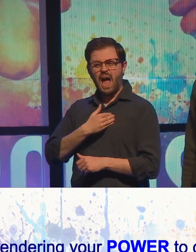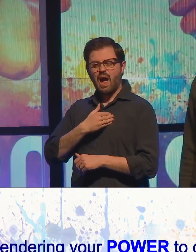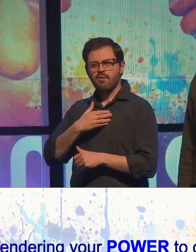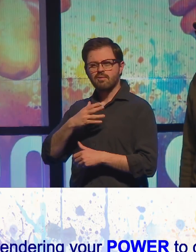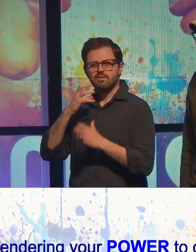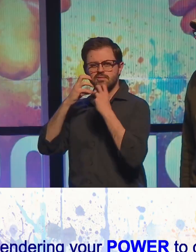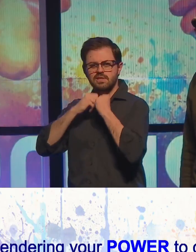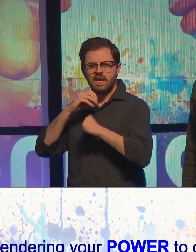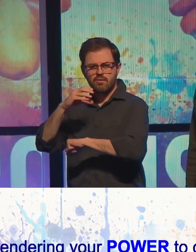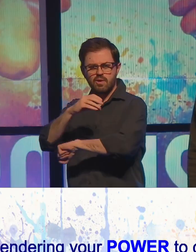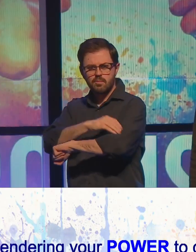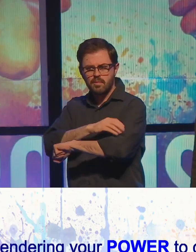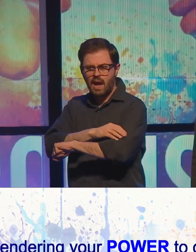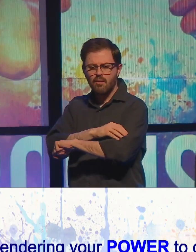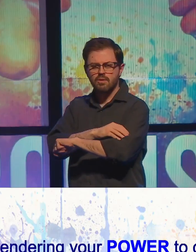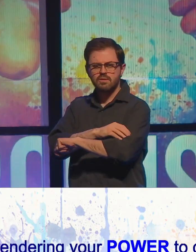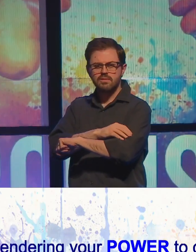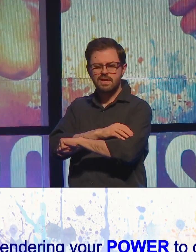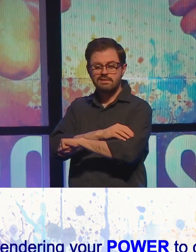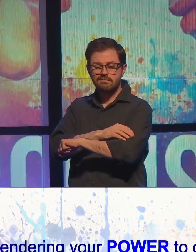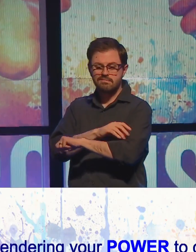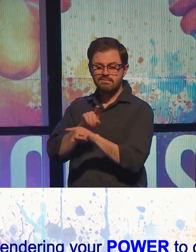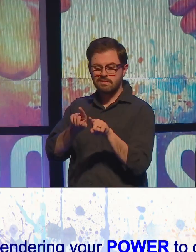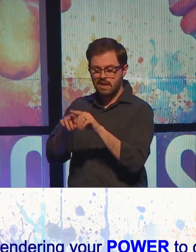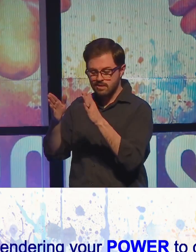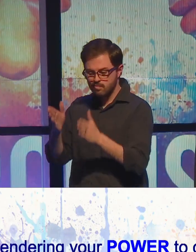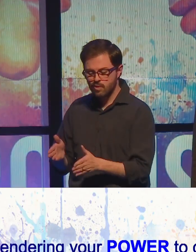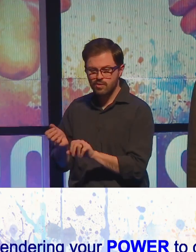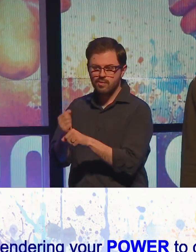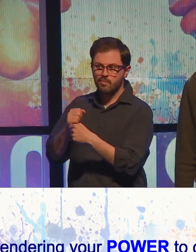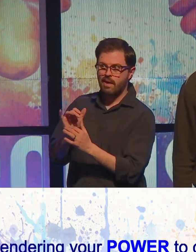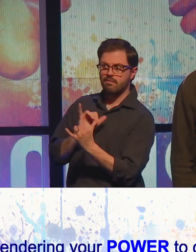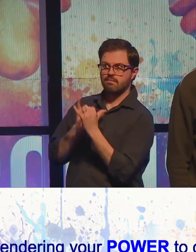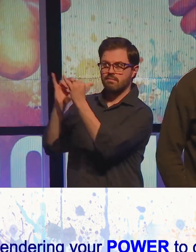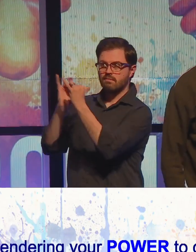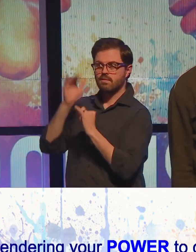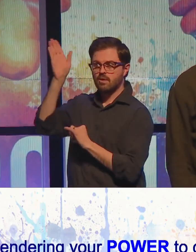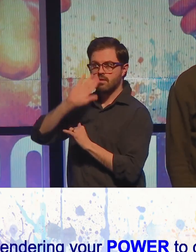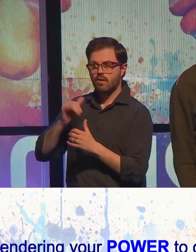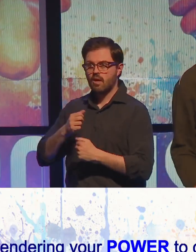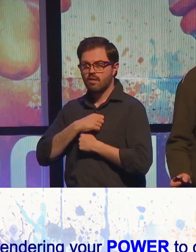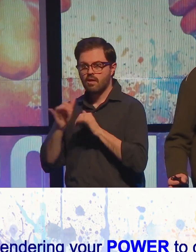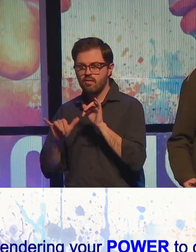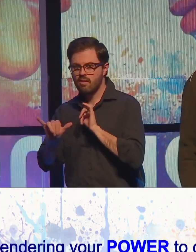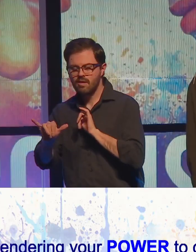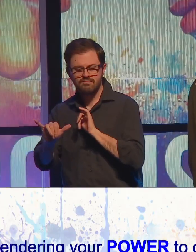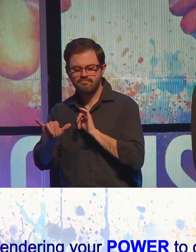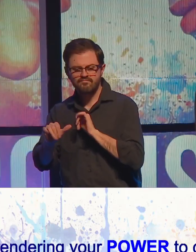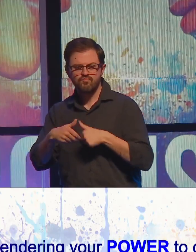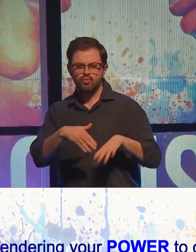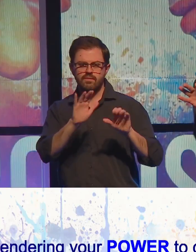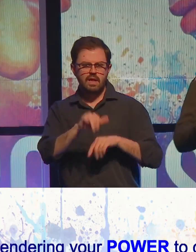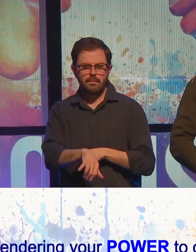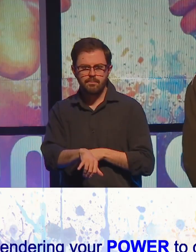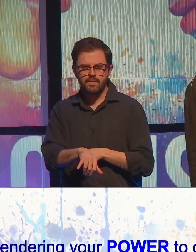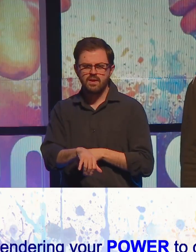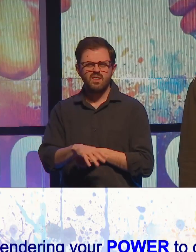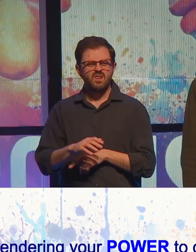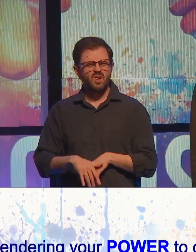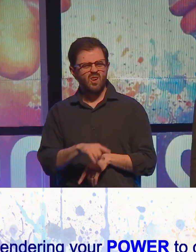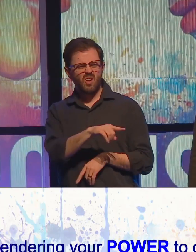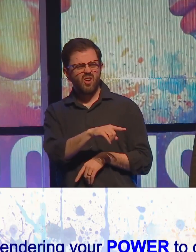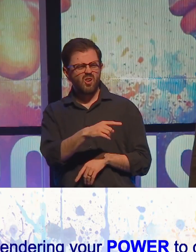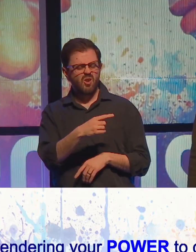God, loved eternally. You made me so mad. There's no power in that statement. You have no power in that